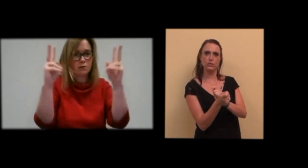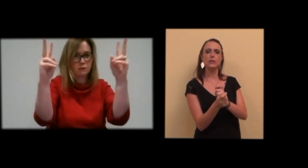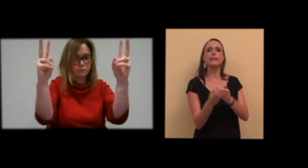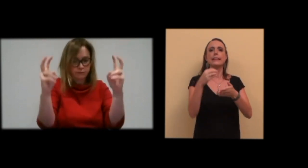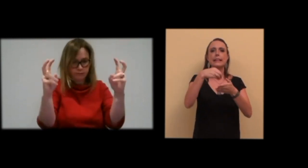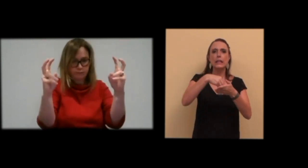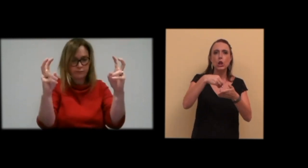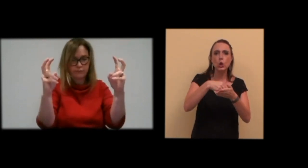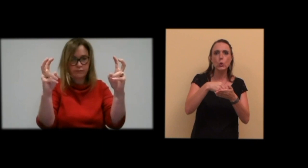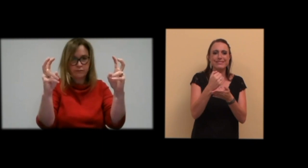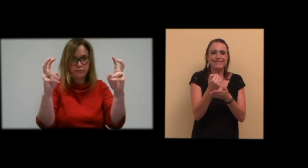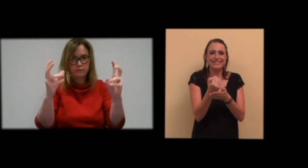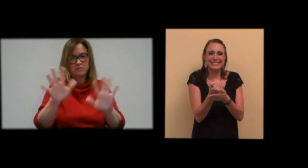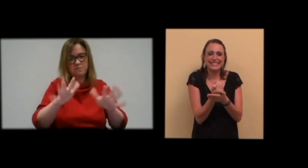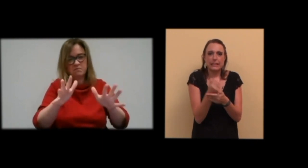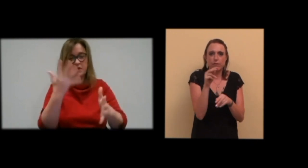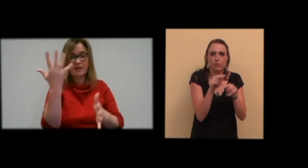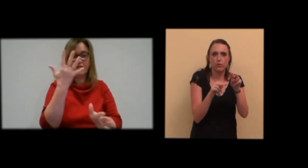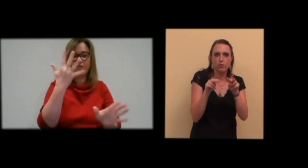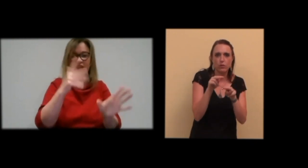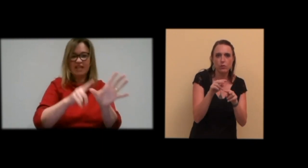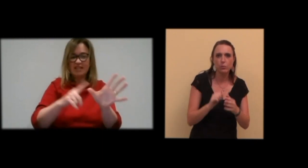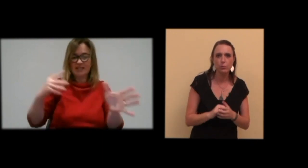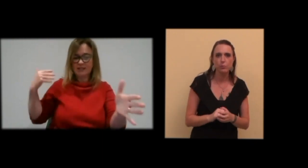to include safeguarding.